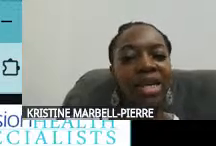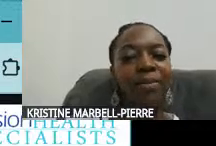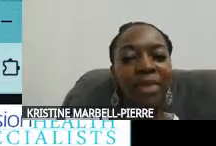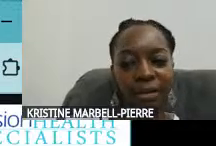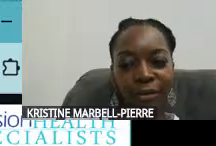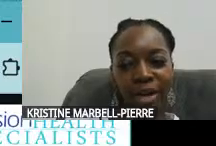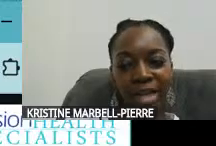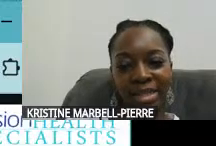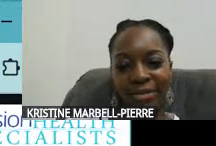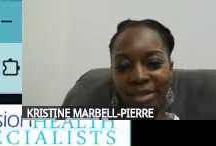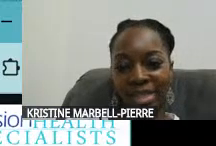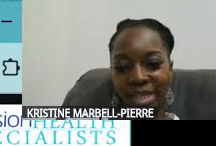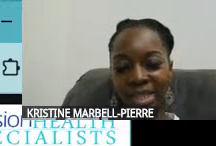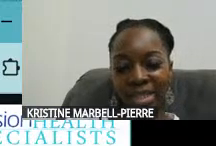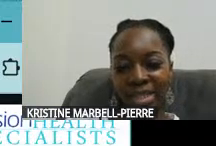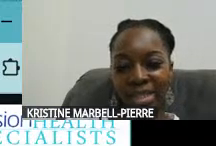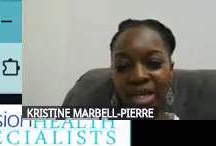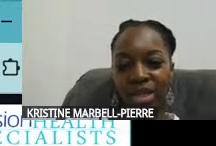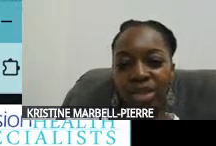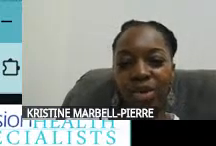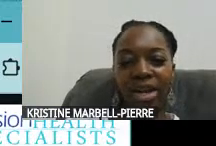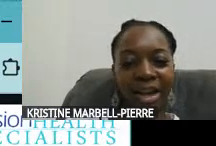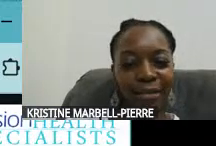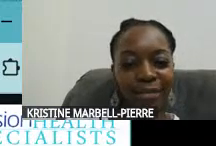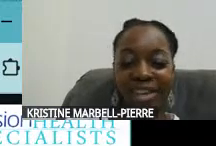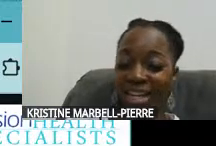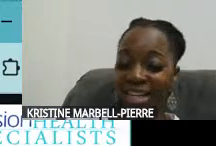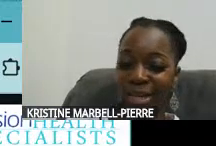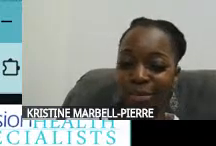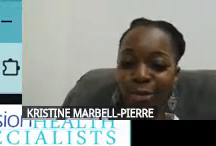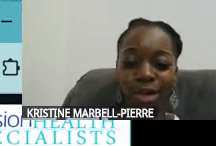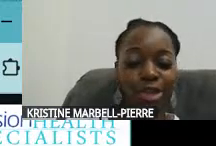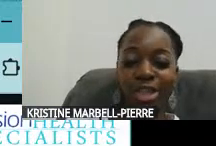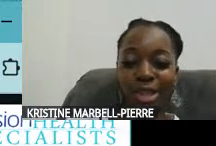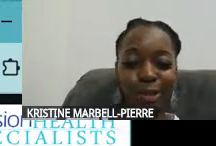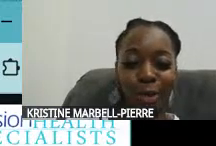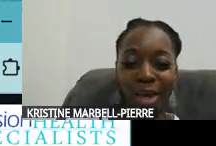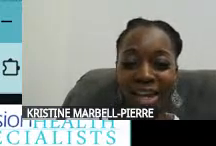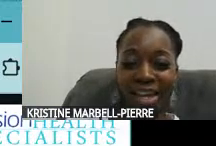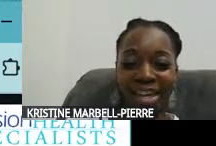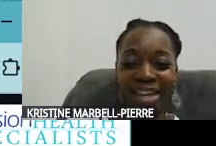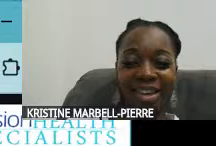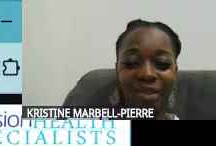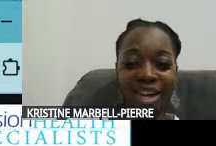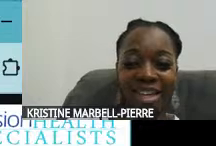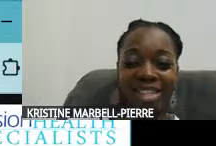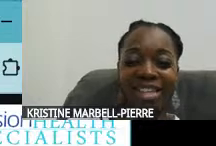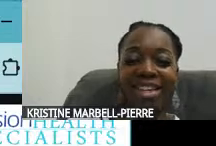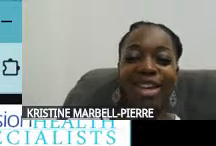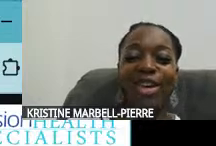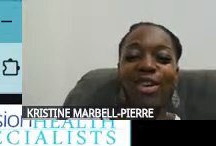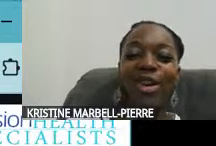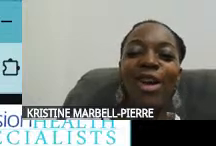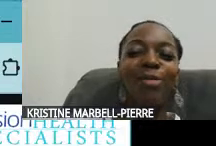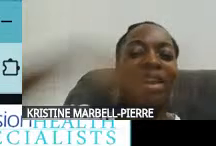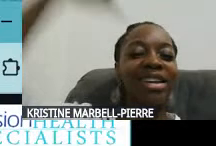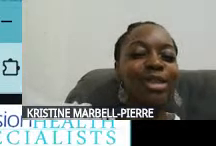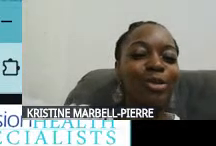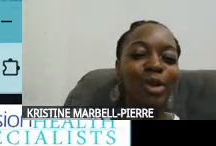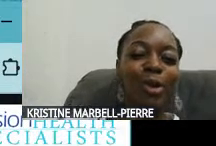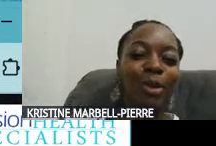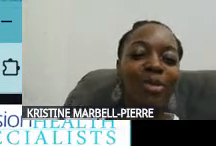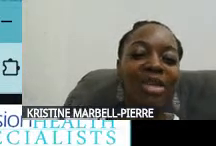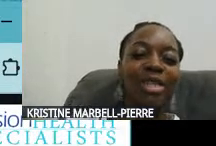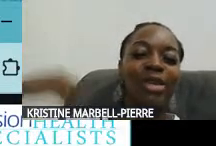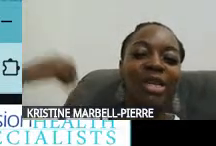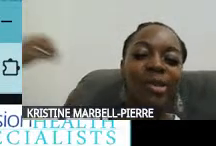Engaging in meaningful activities. So life, like I said before, is not just work, right? God made us to